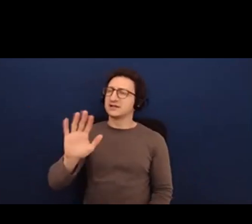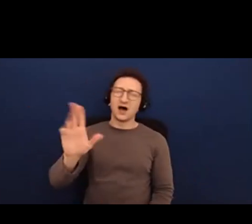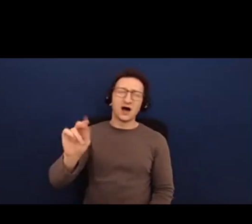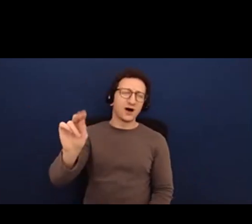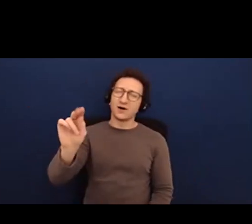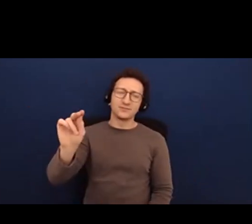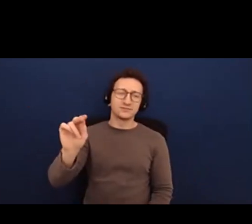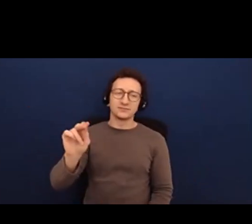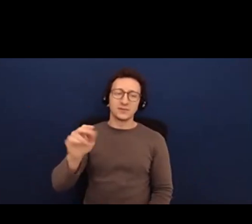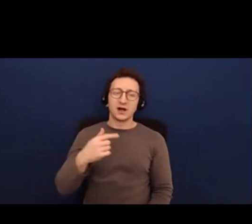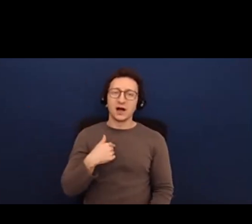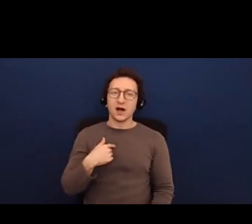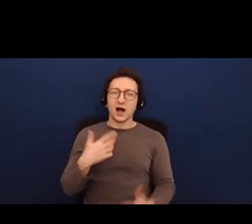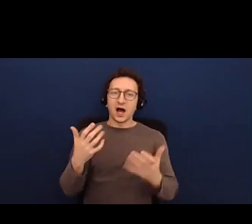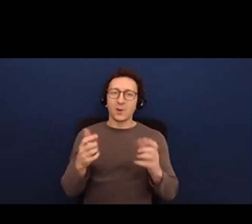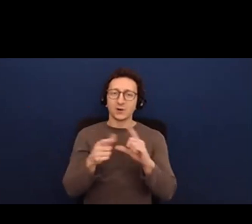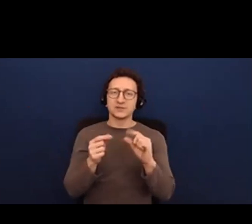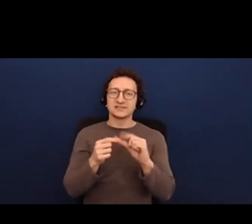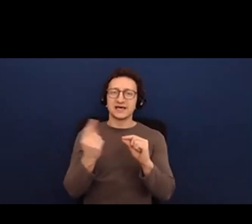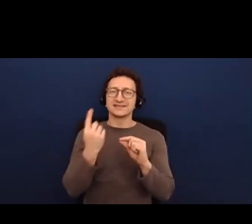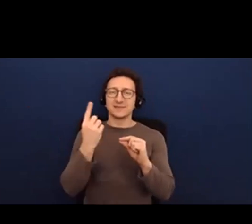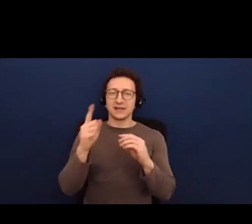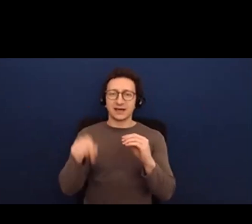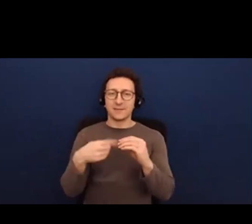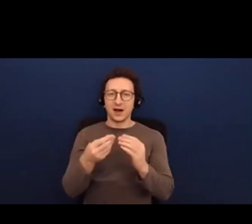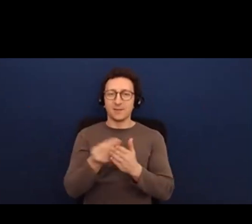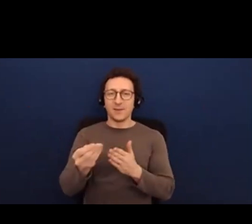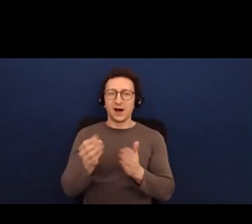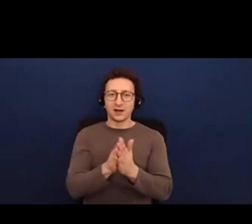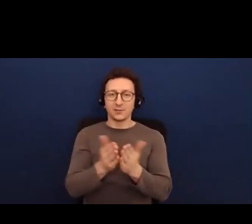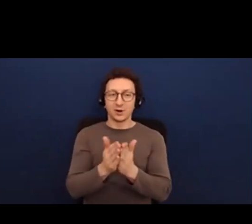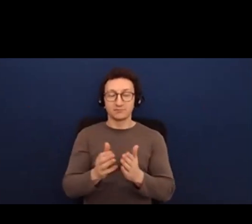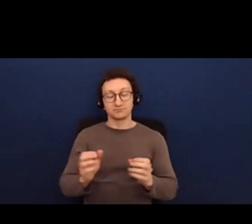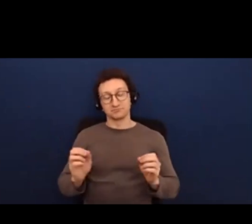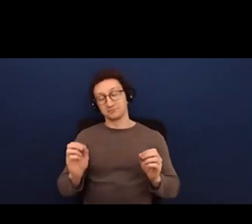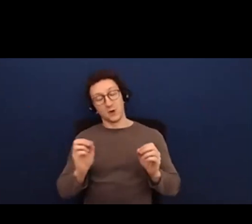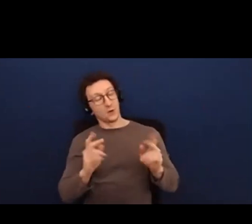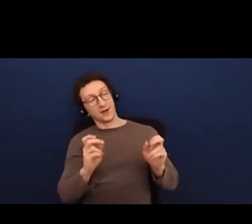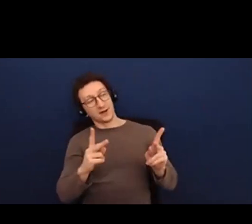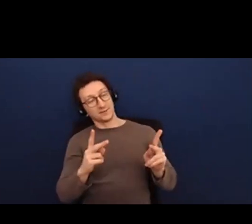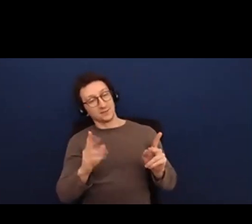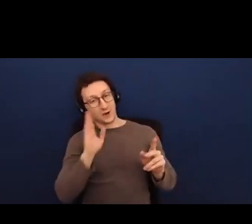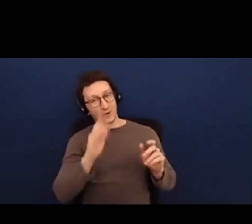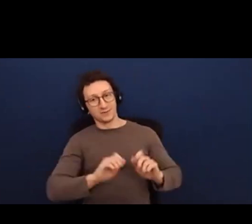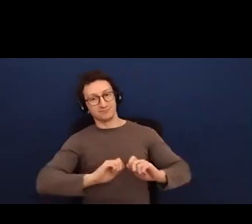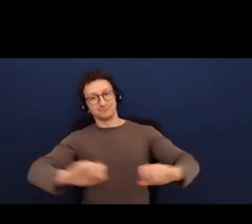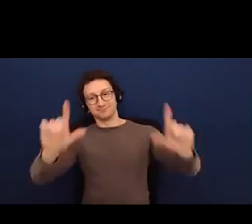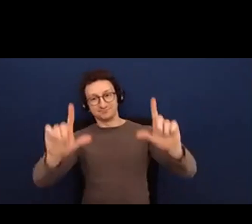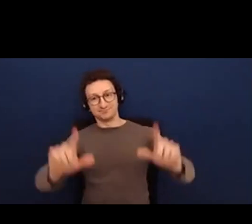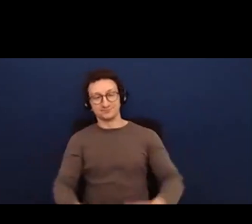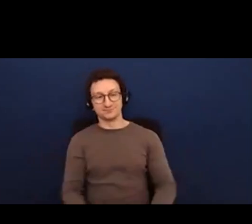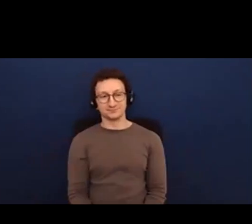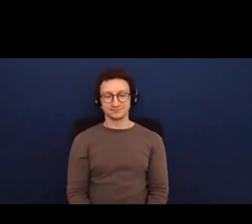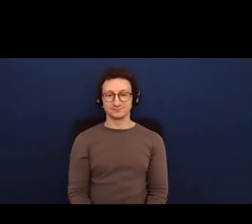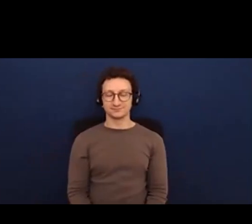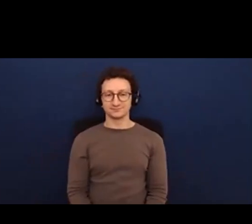David, yes. I want to say a word about buying the book now. Oh, okay, so I'll do that right now. Let me share